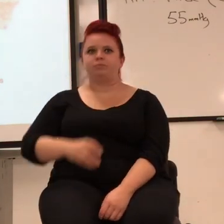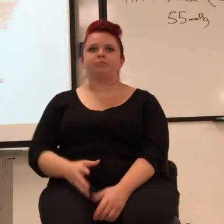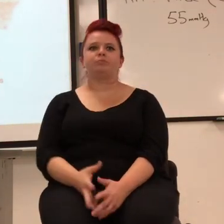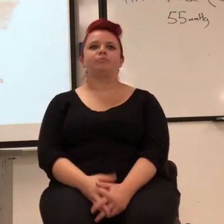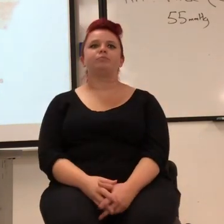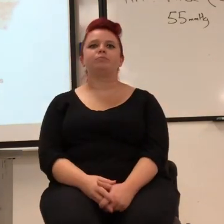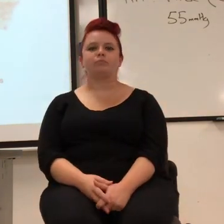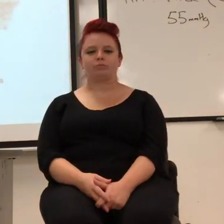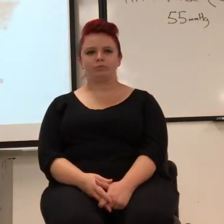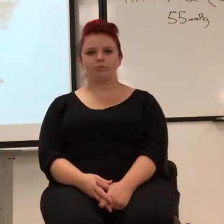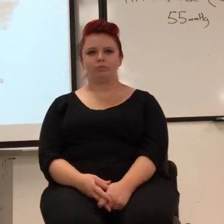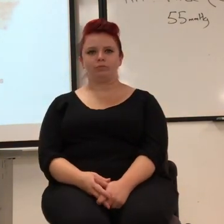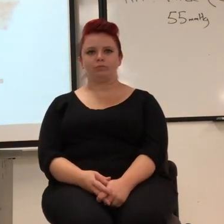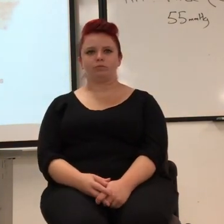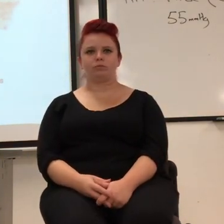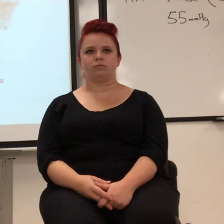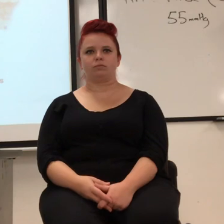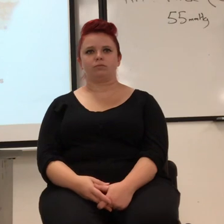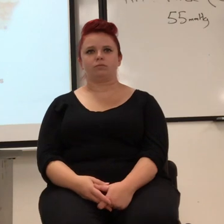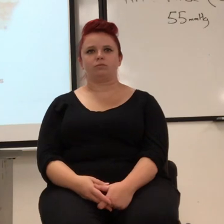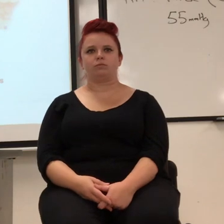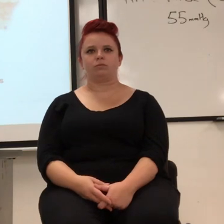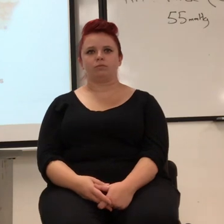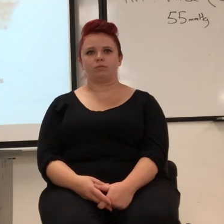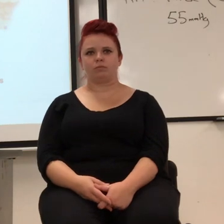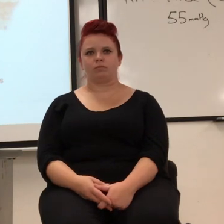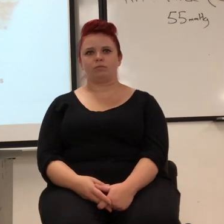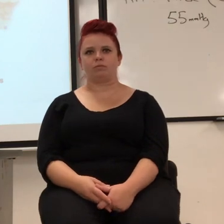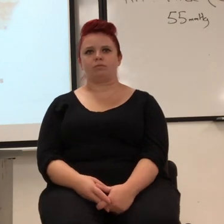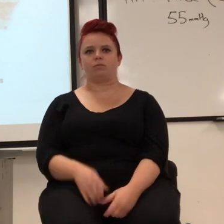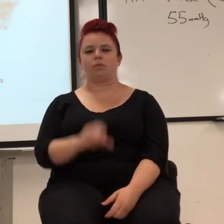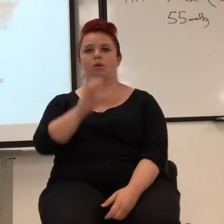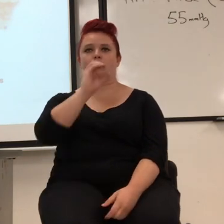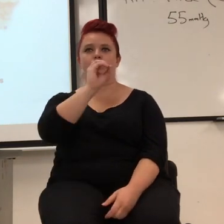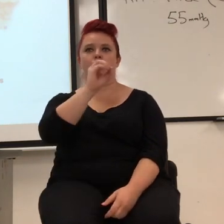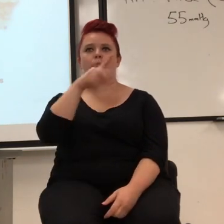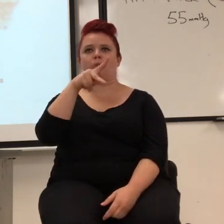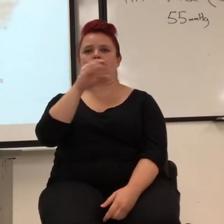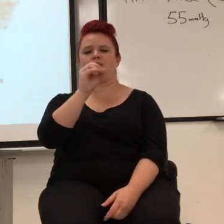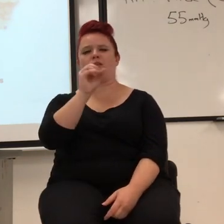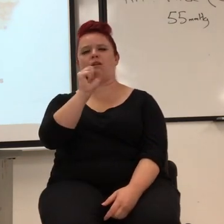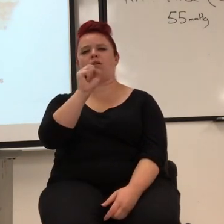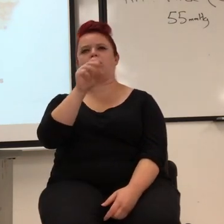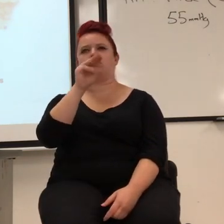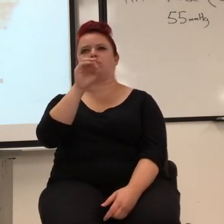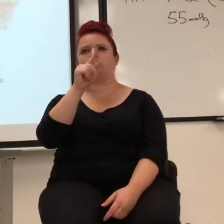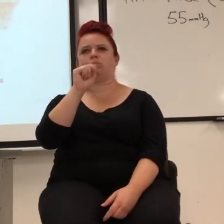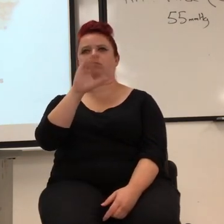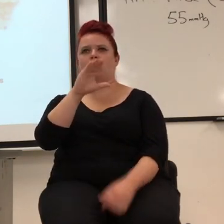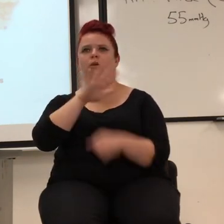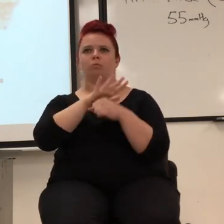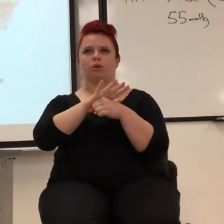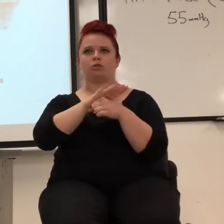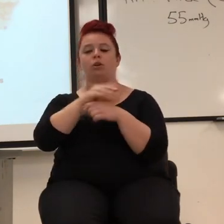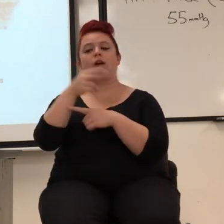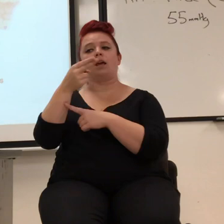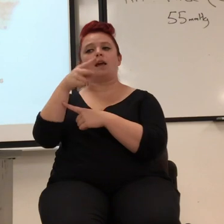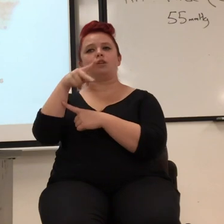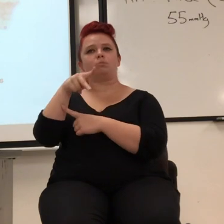So, recap, OP, just plain old osmotic pressure of the blood, HP is capsular